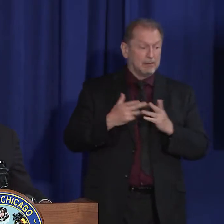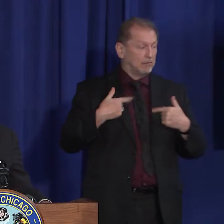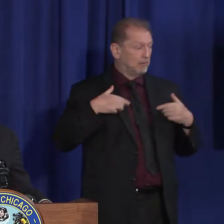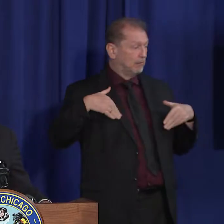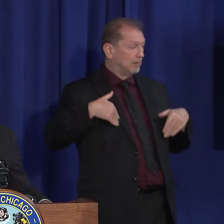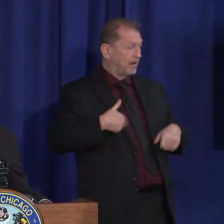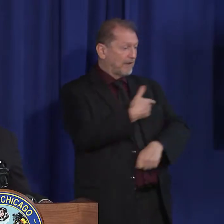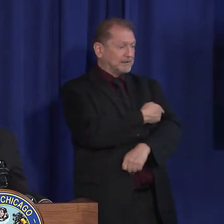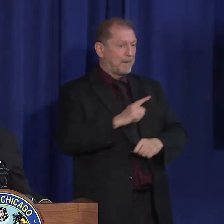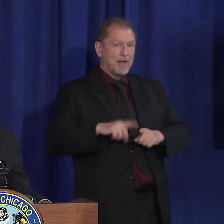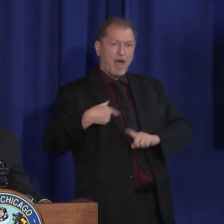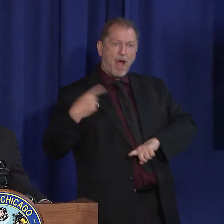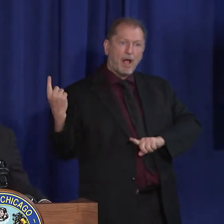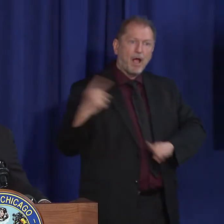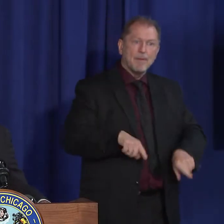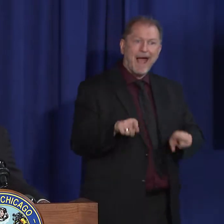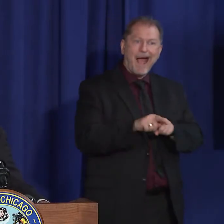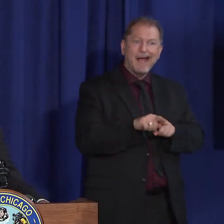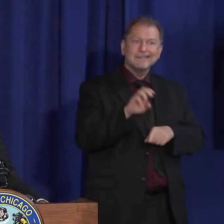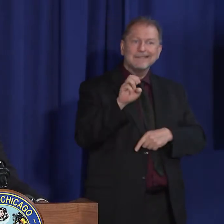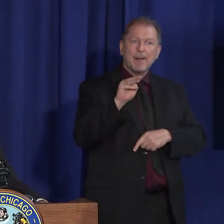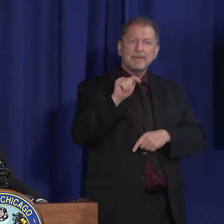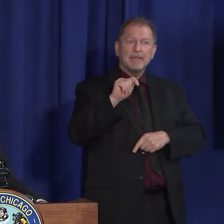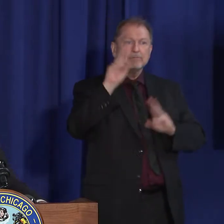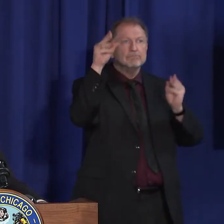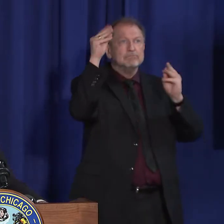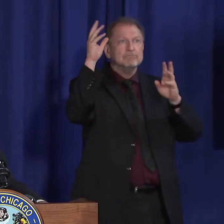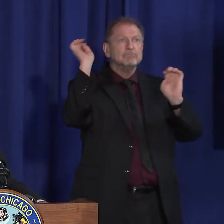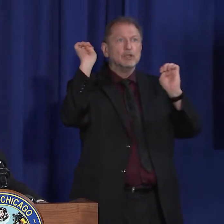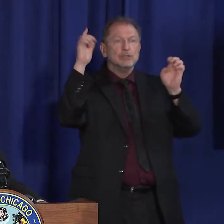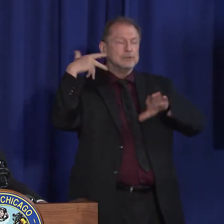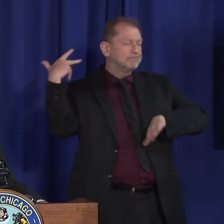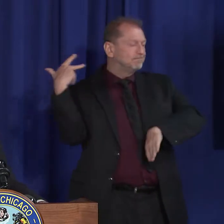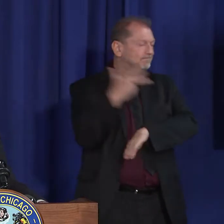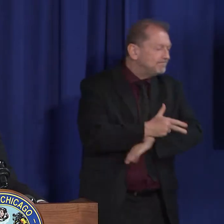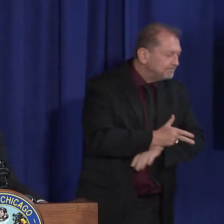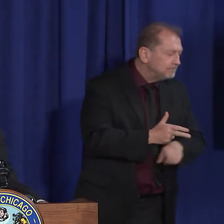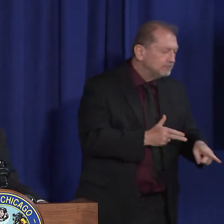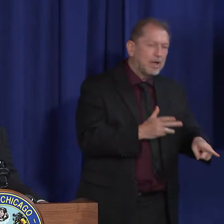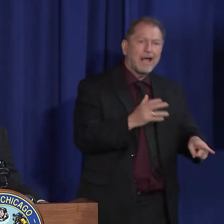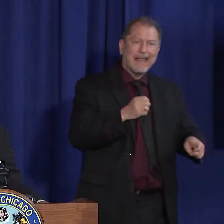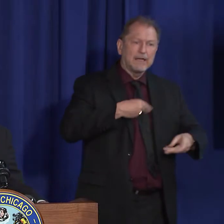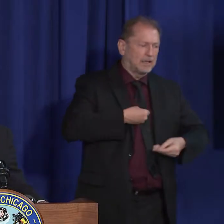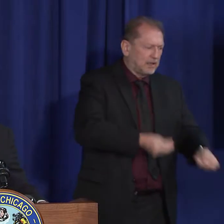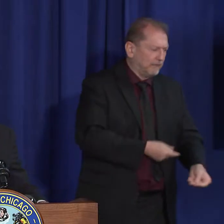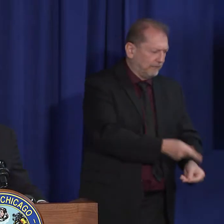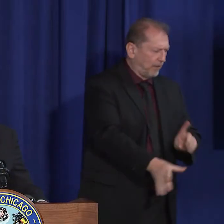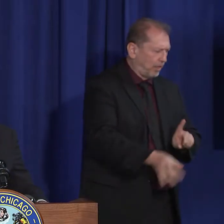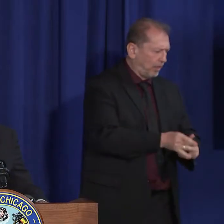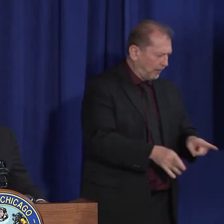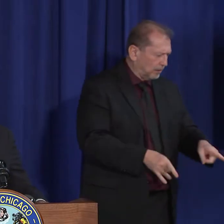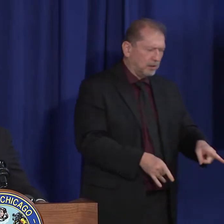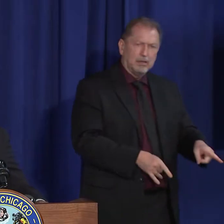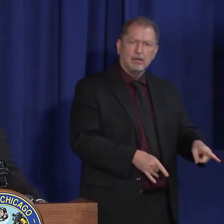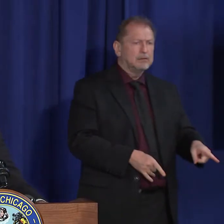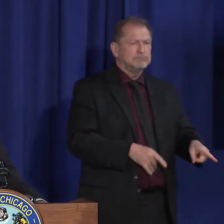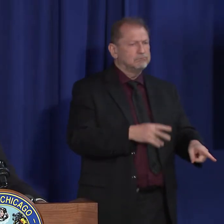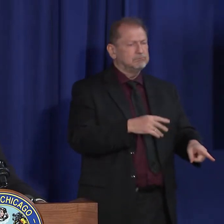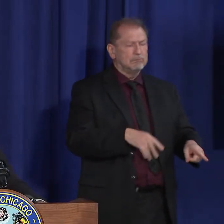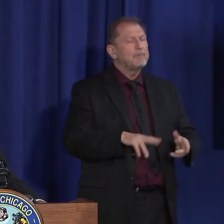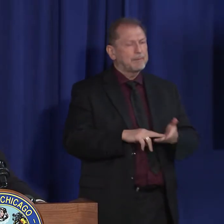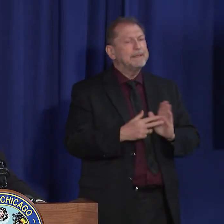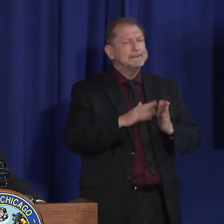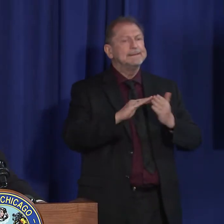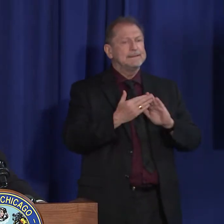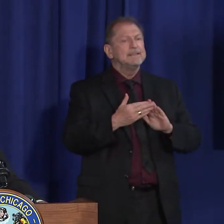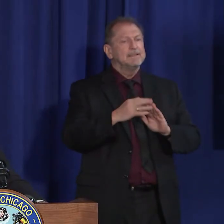safety themselves and not putting the people who are calling for assistance at risk, which is why we need to get those folks